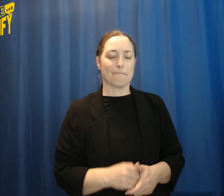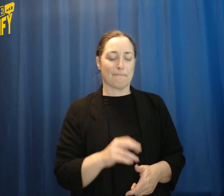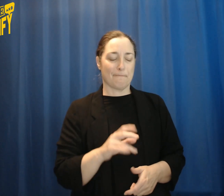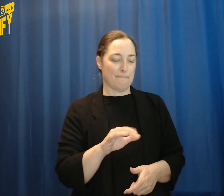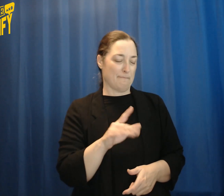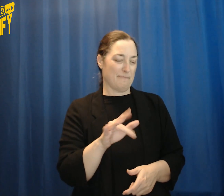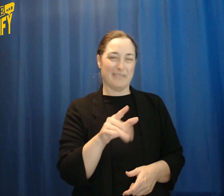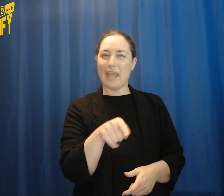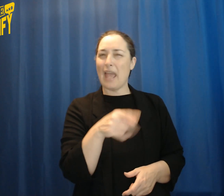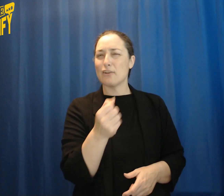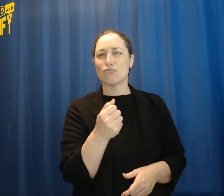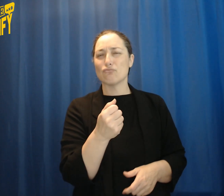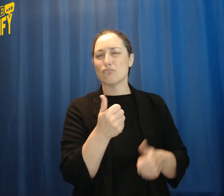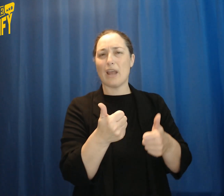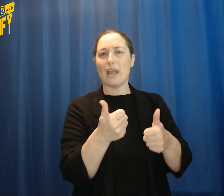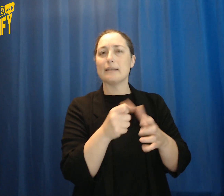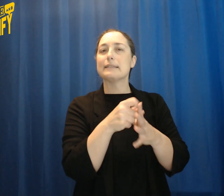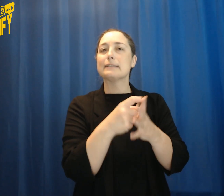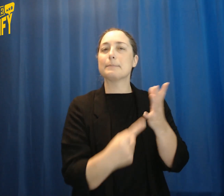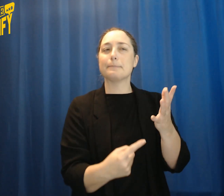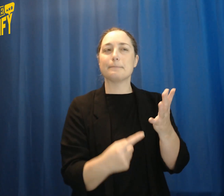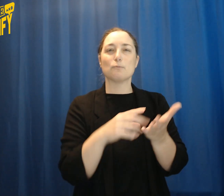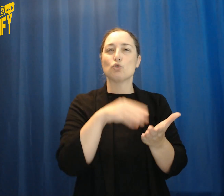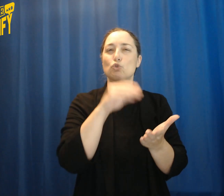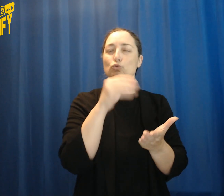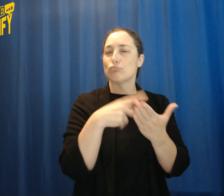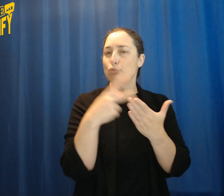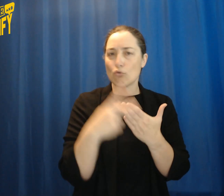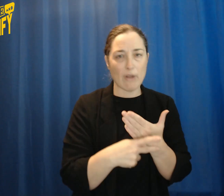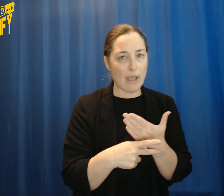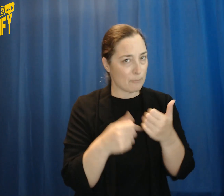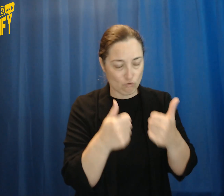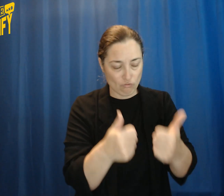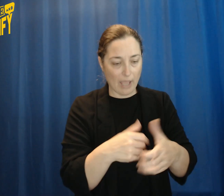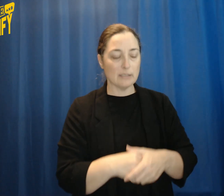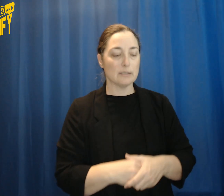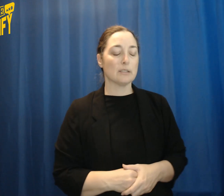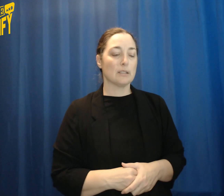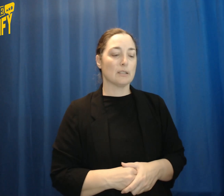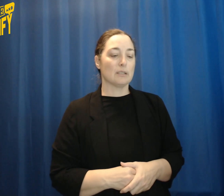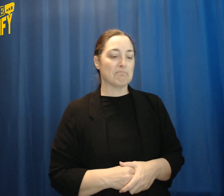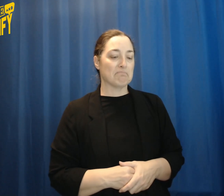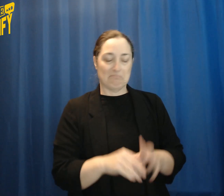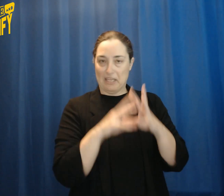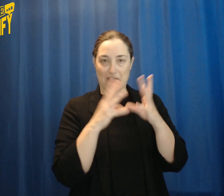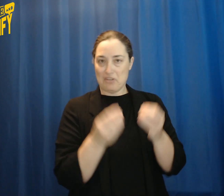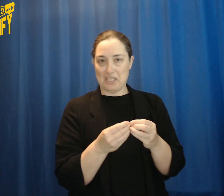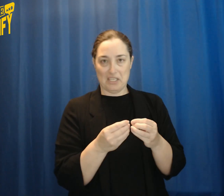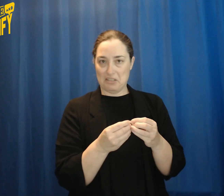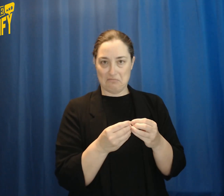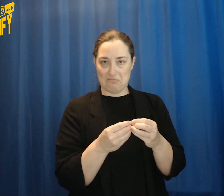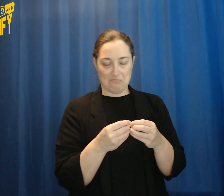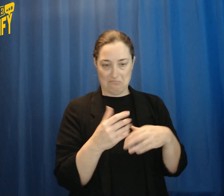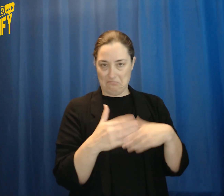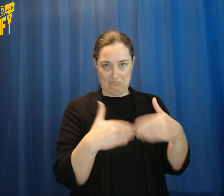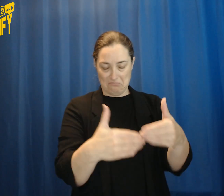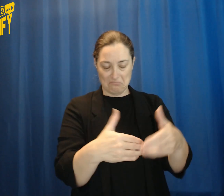disabled student program. And so I had everything teed up, but it's a bit like driving along